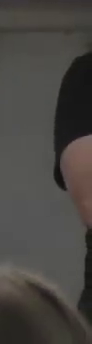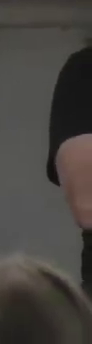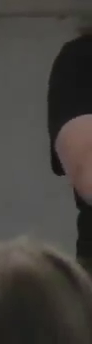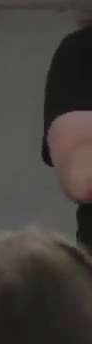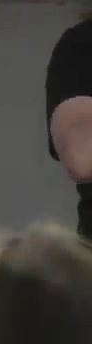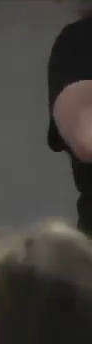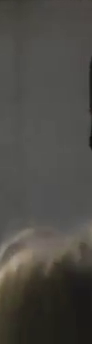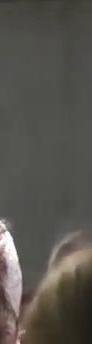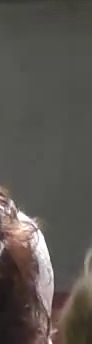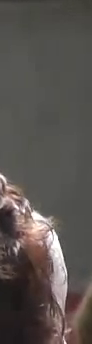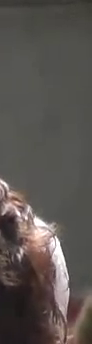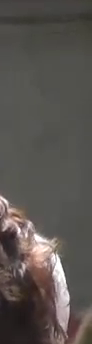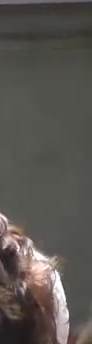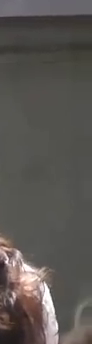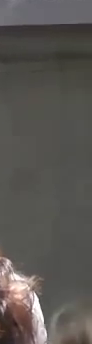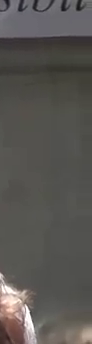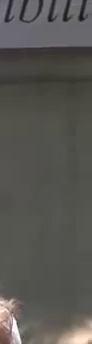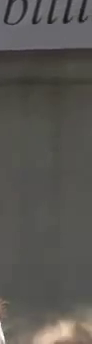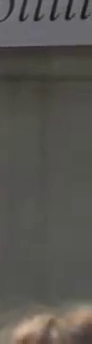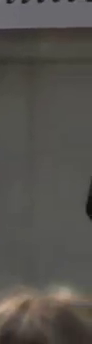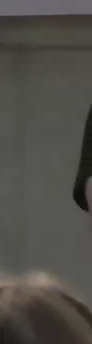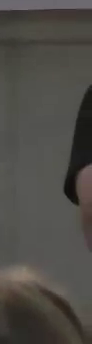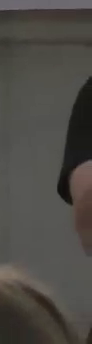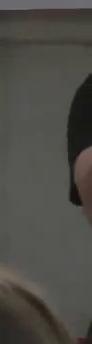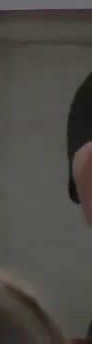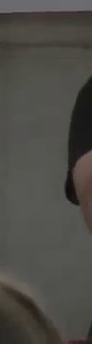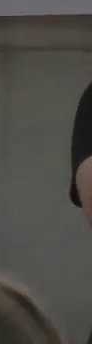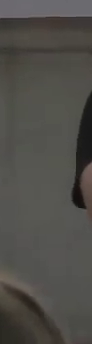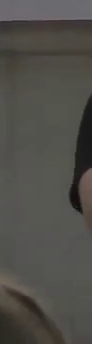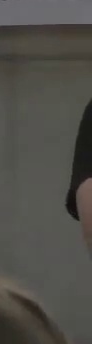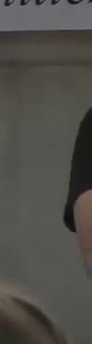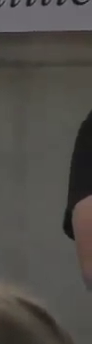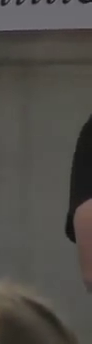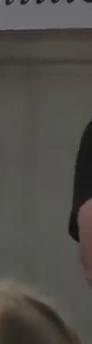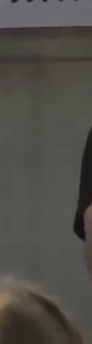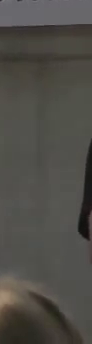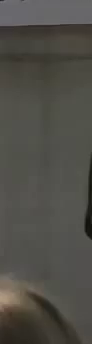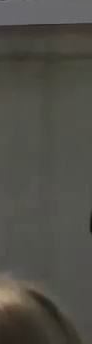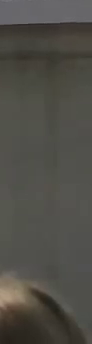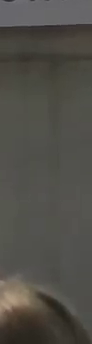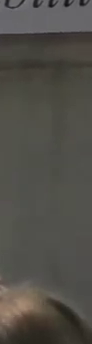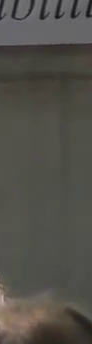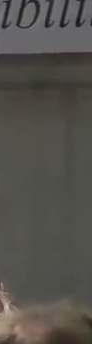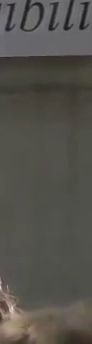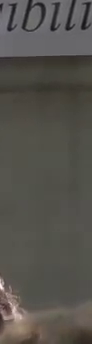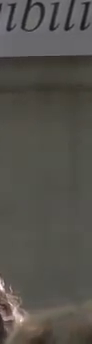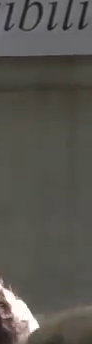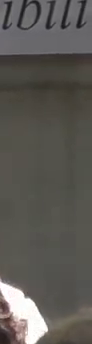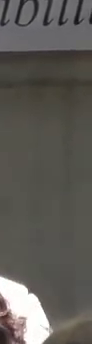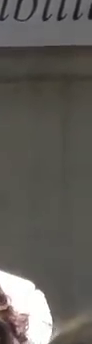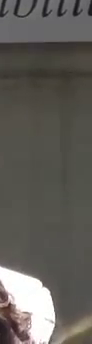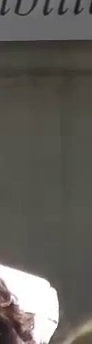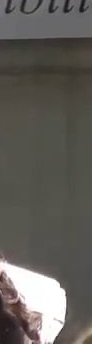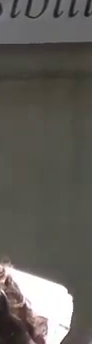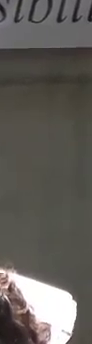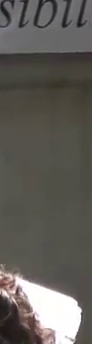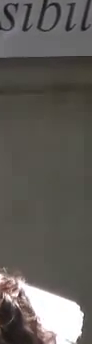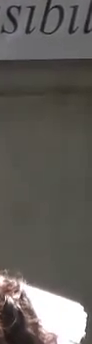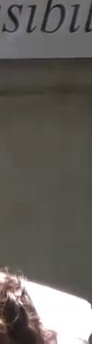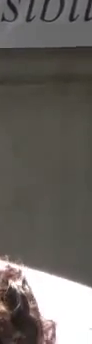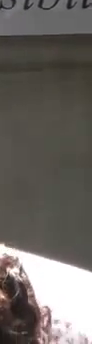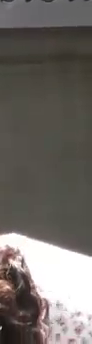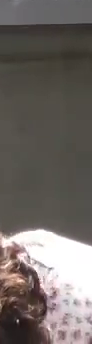so excited, and the only downside was that I had to kiss a boy. And that really did not appeal to